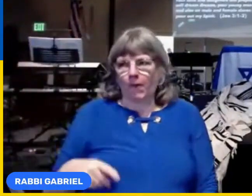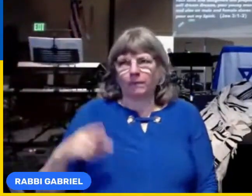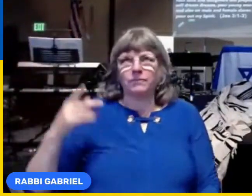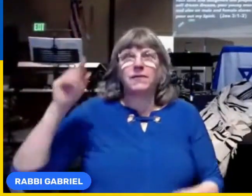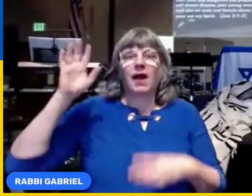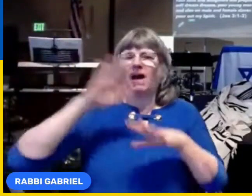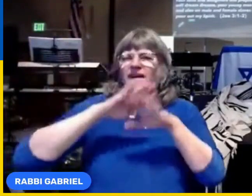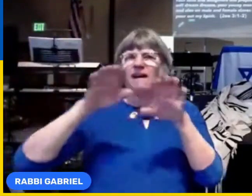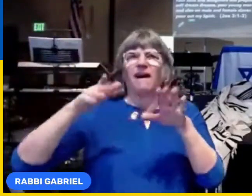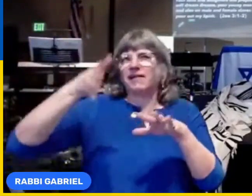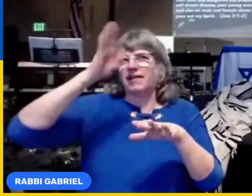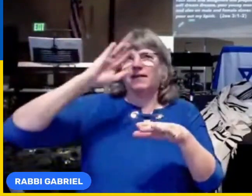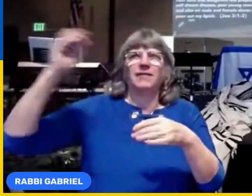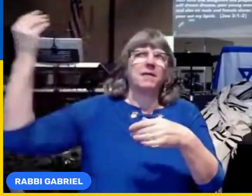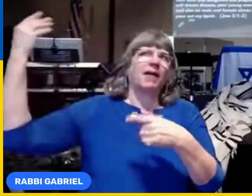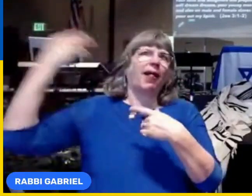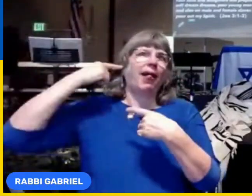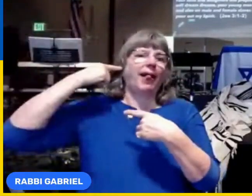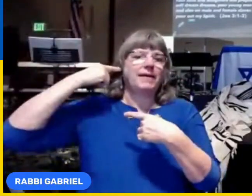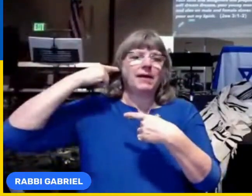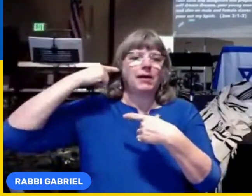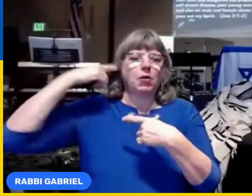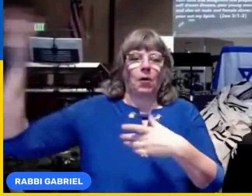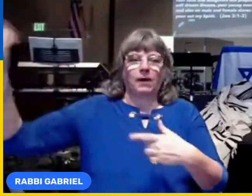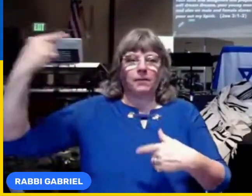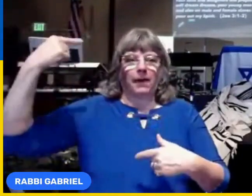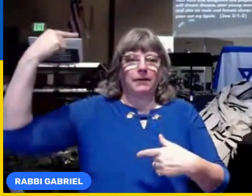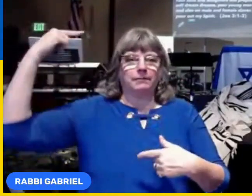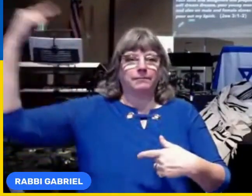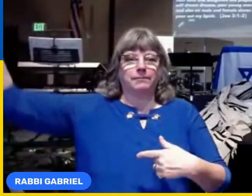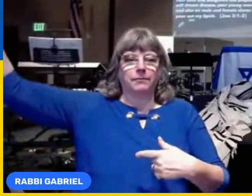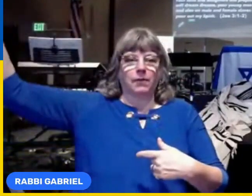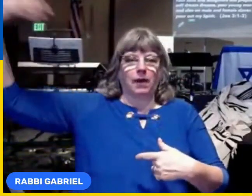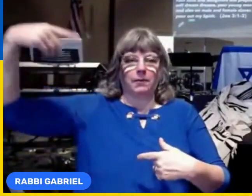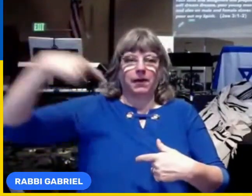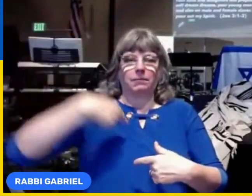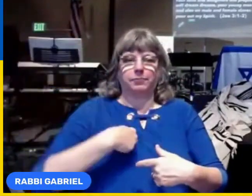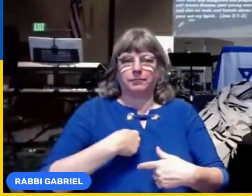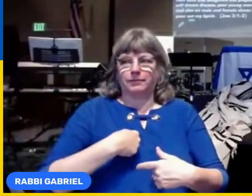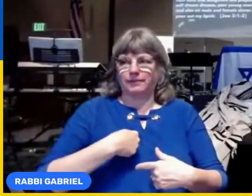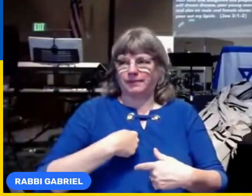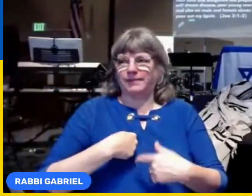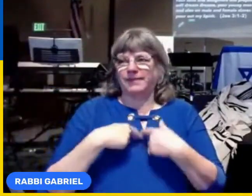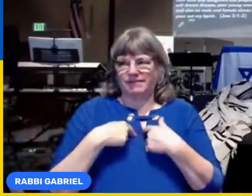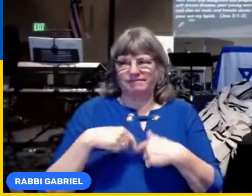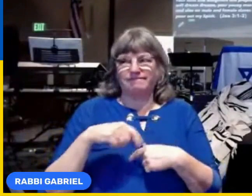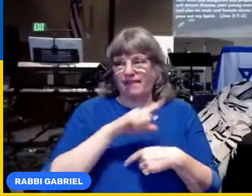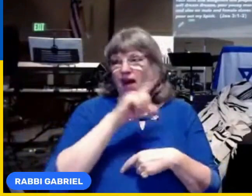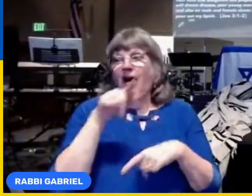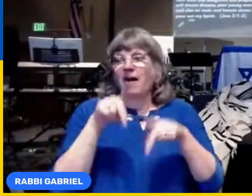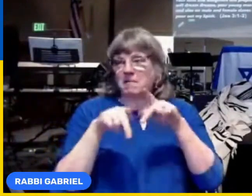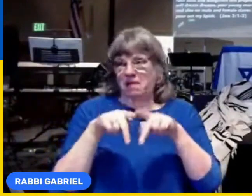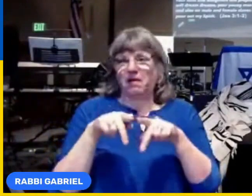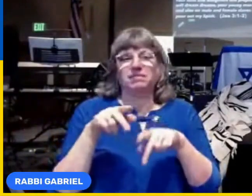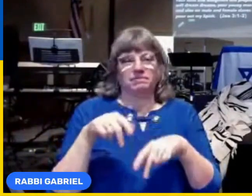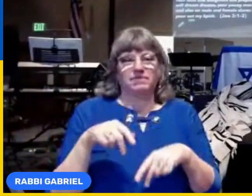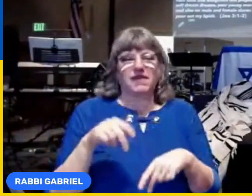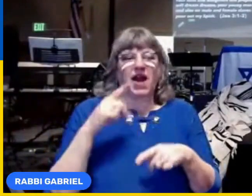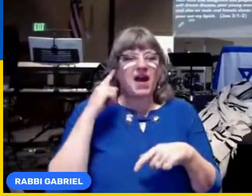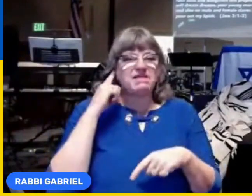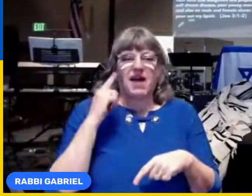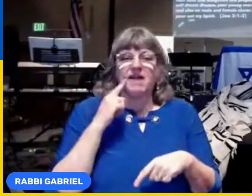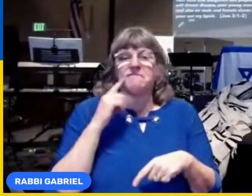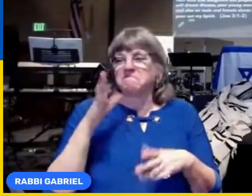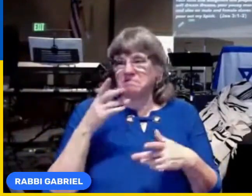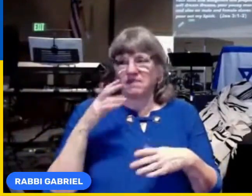that Peter used to describe what happened on Acts 2. You know, when you have the wind and the